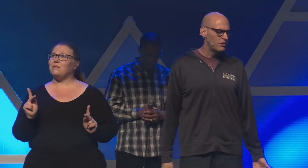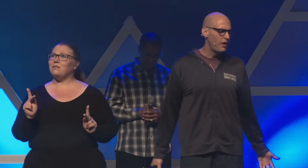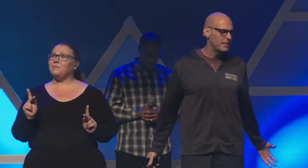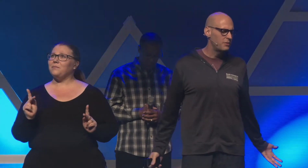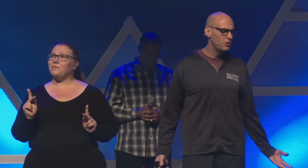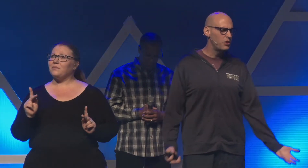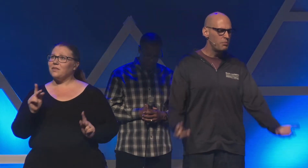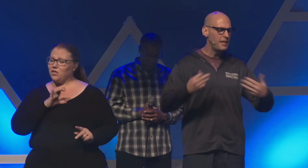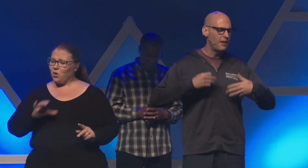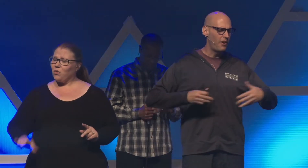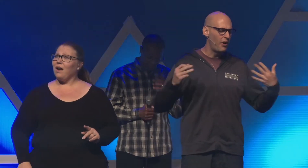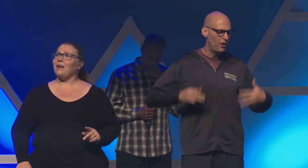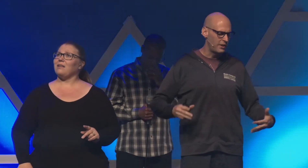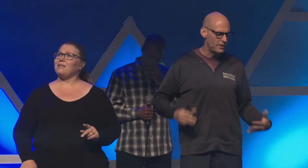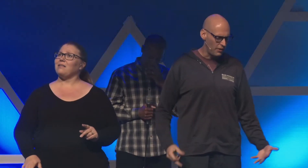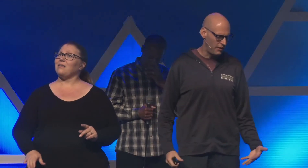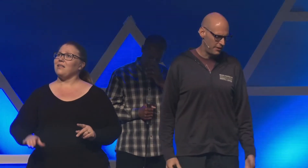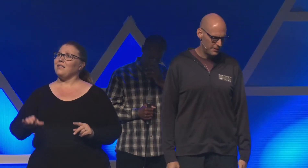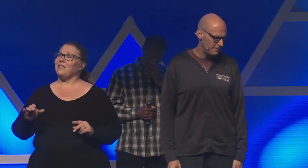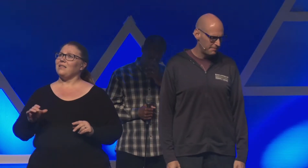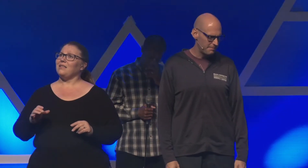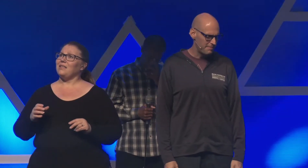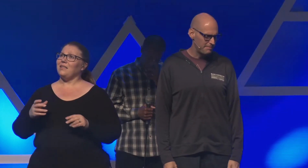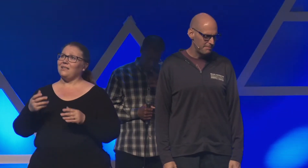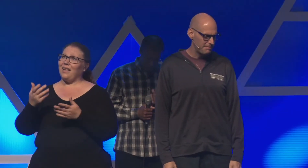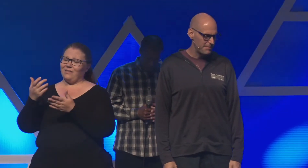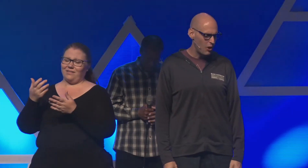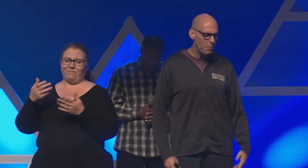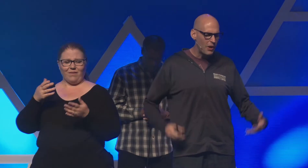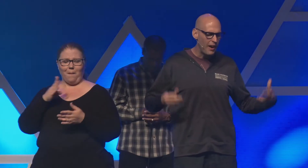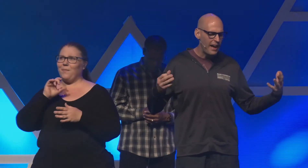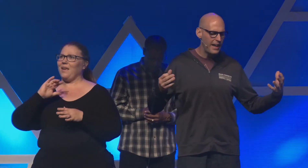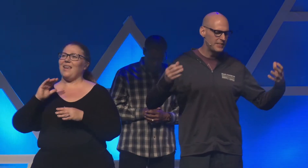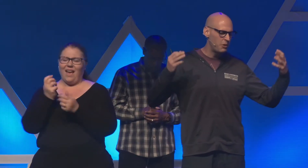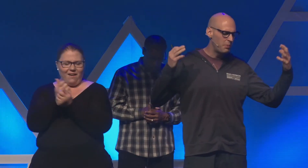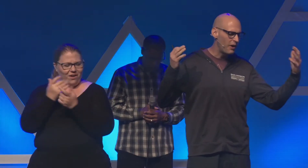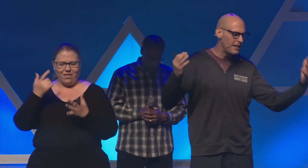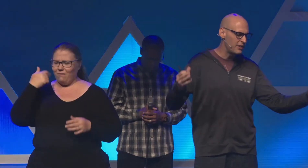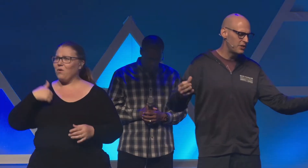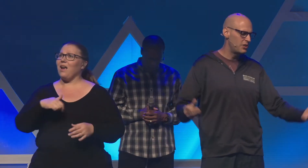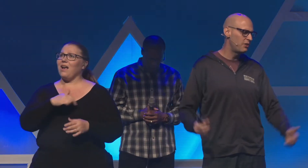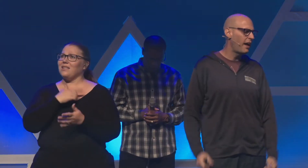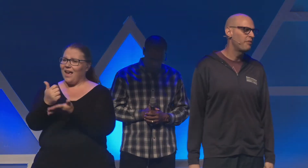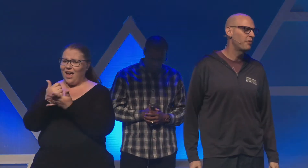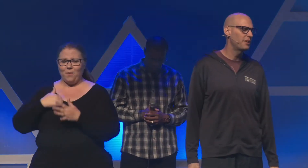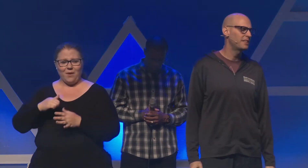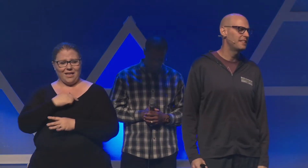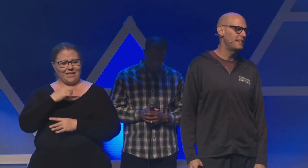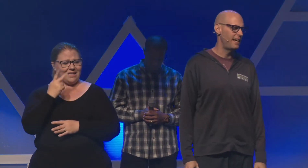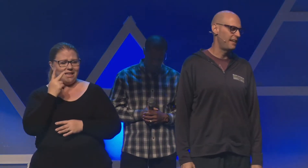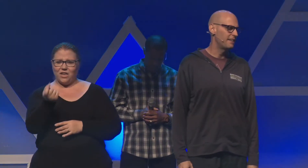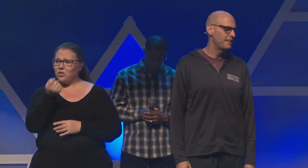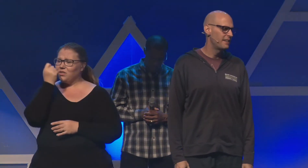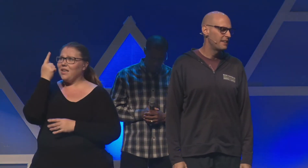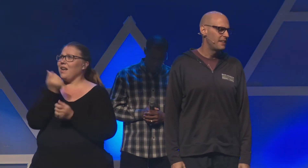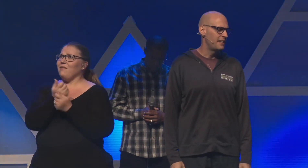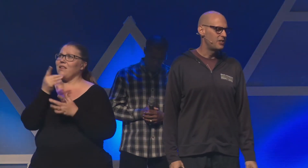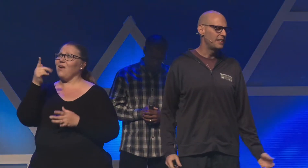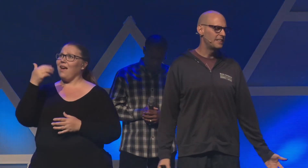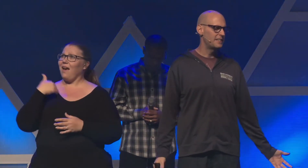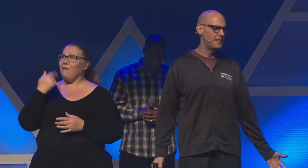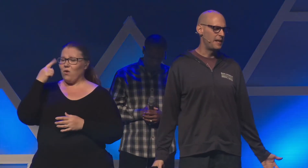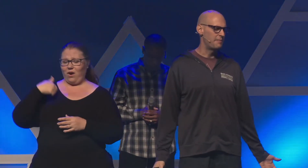So Christ, will you be our all in all? Open our eyes and open our ears to what you have for us today.